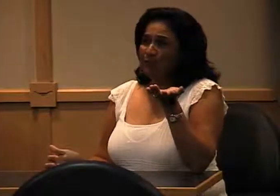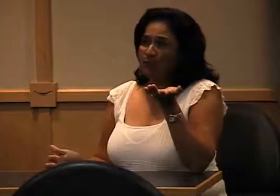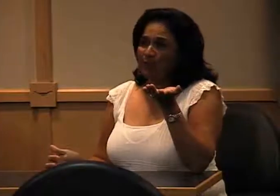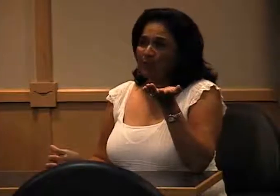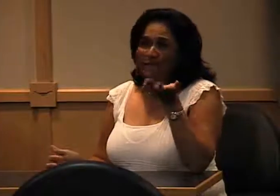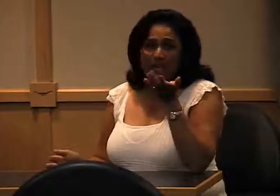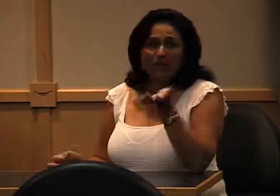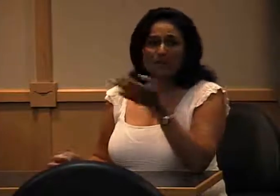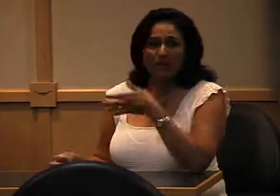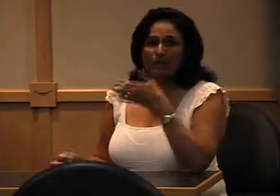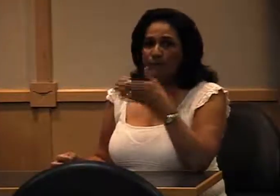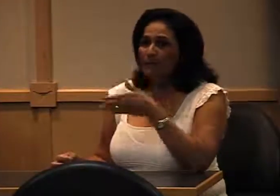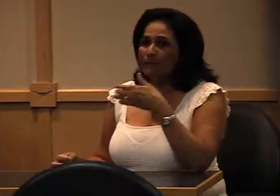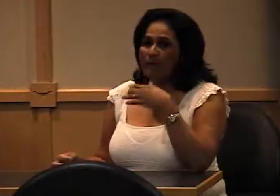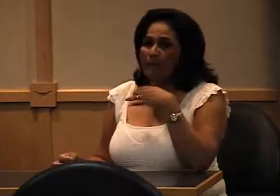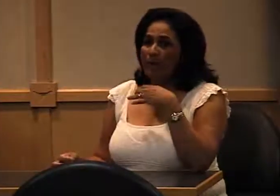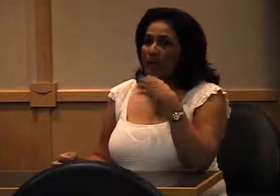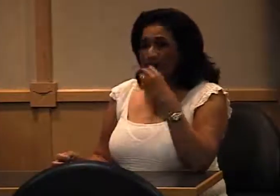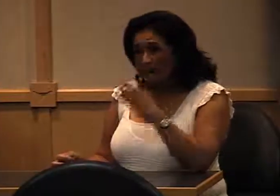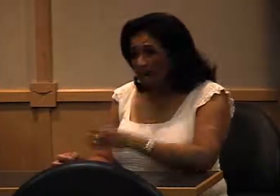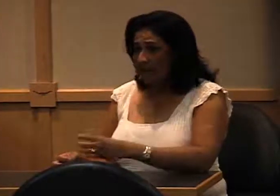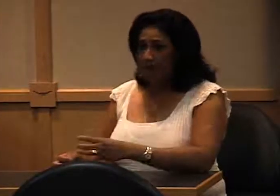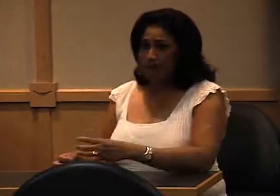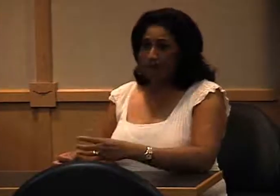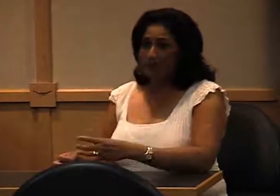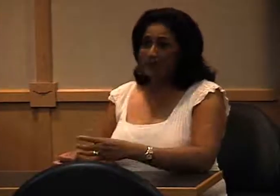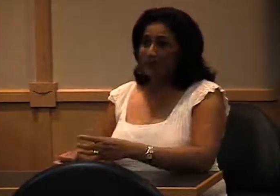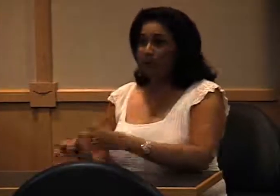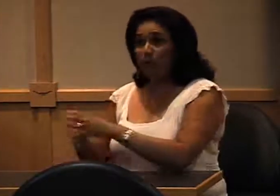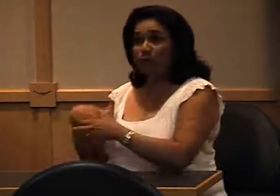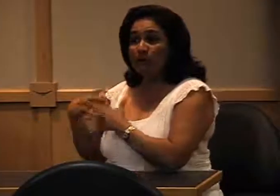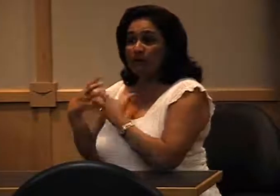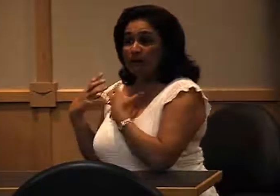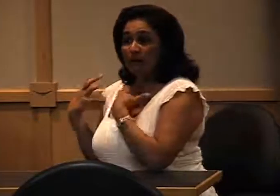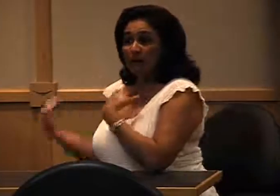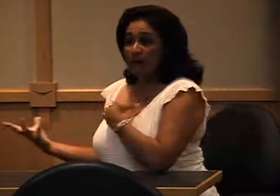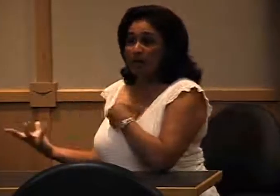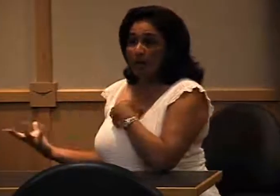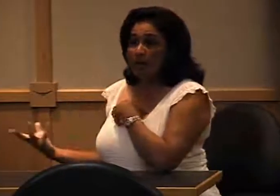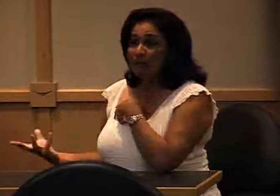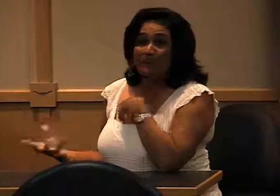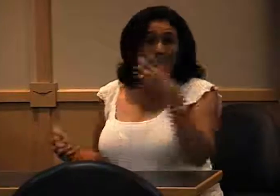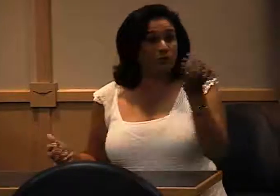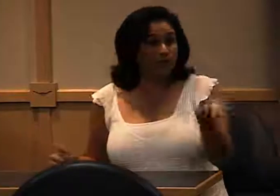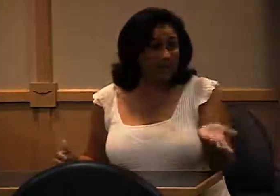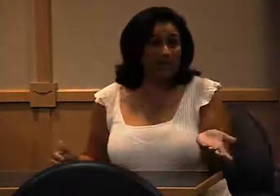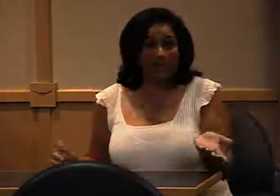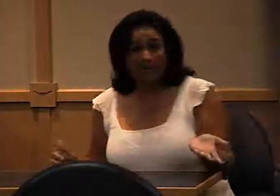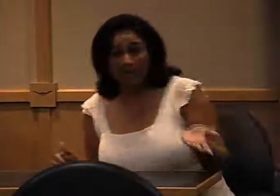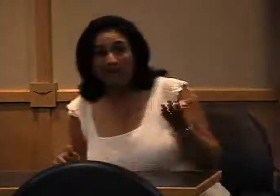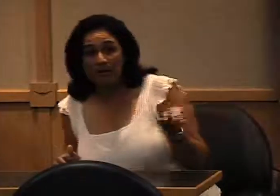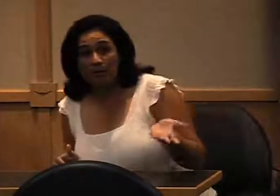before. And it has come from people that had the disabilities, but also had, you know, an upbeat personality, you know,